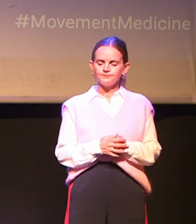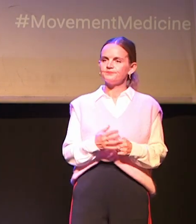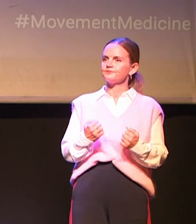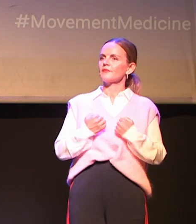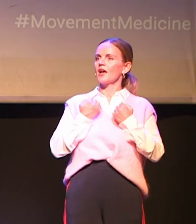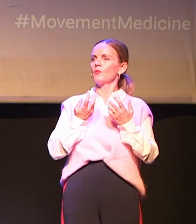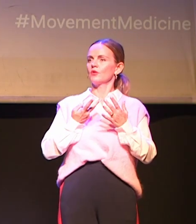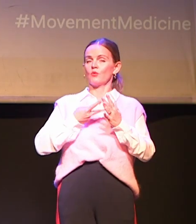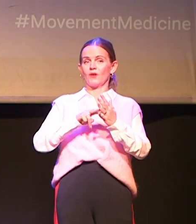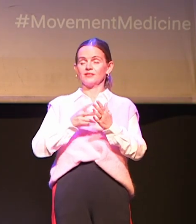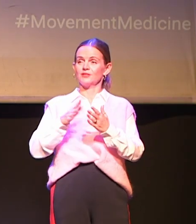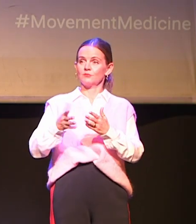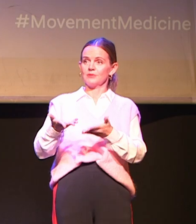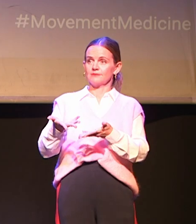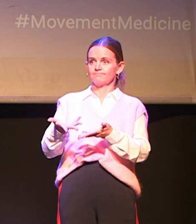scream.